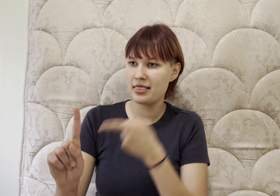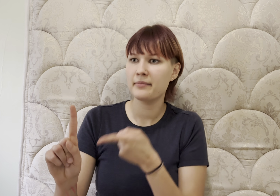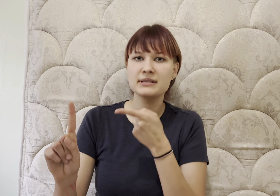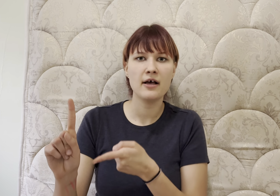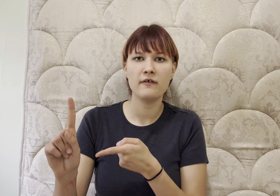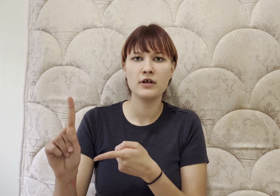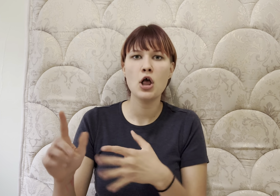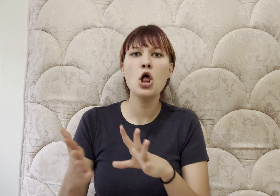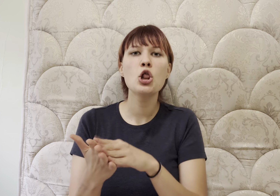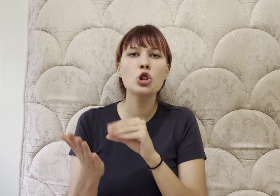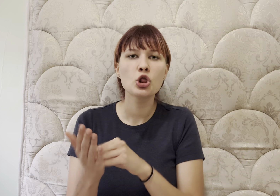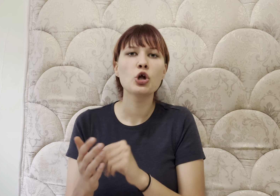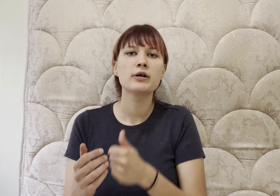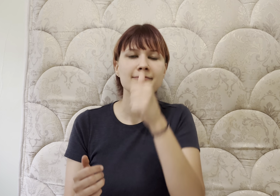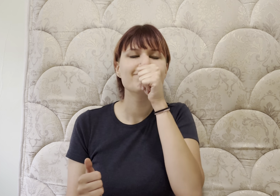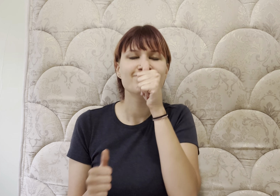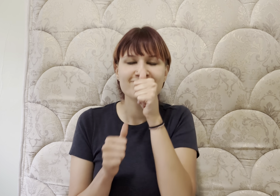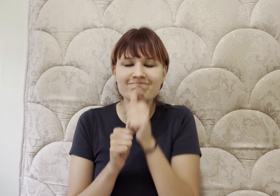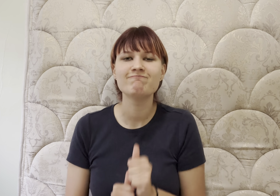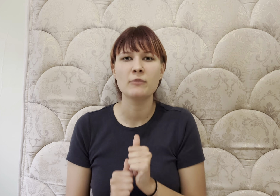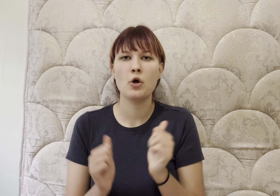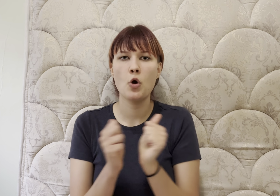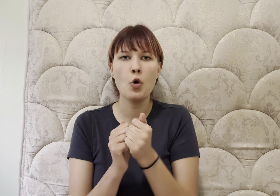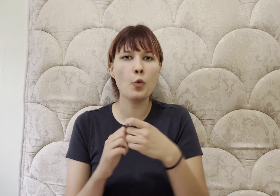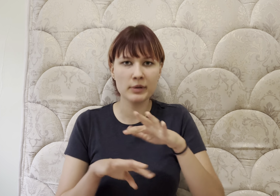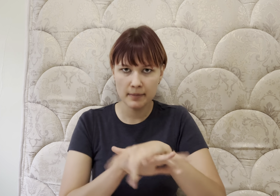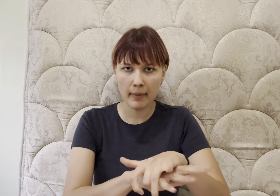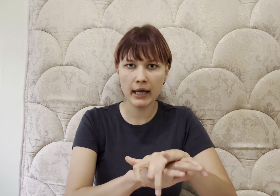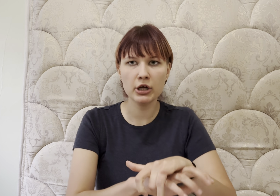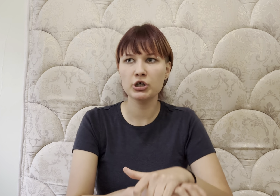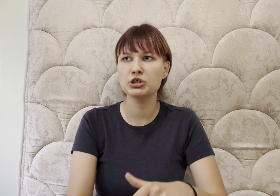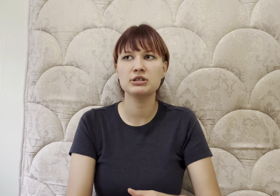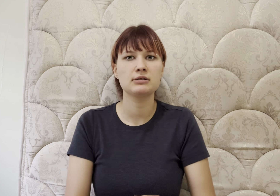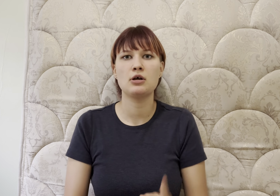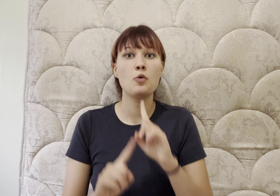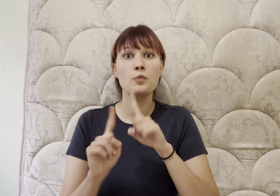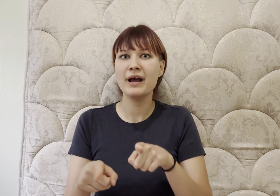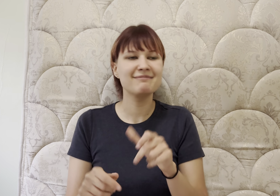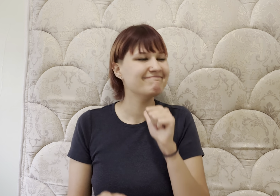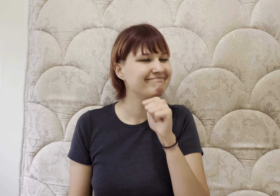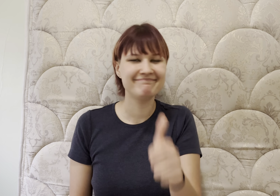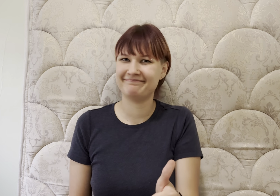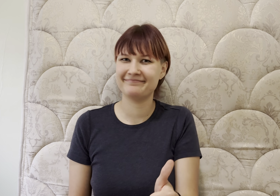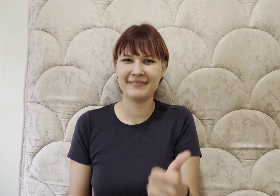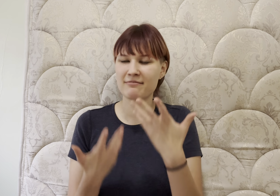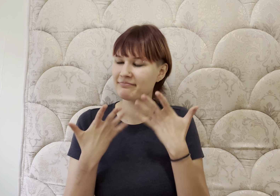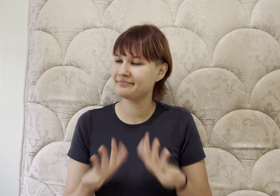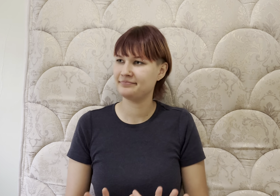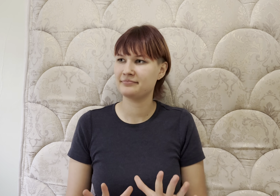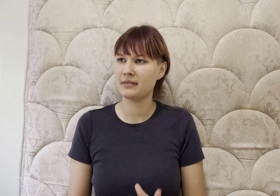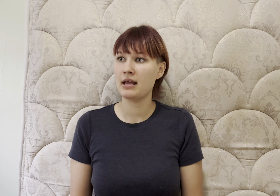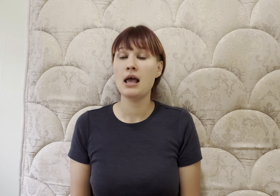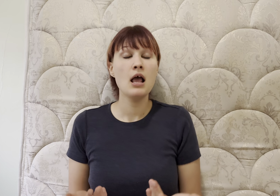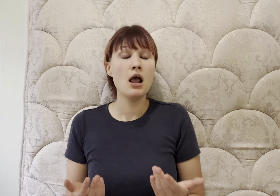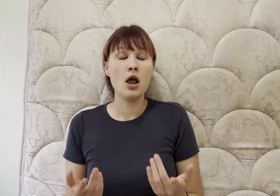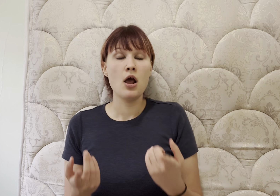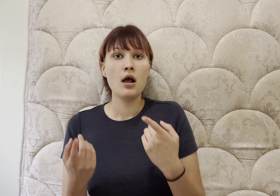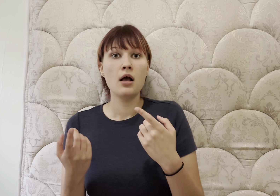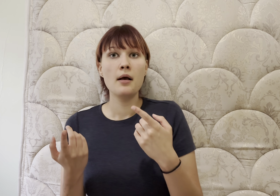learning disability or institutionalized individuals. If you are interested in working with children who have learning